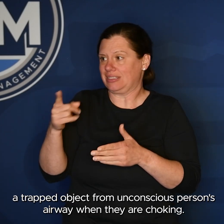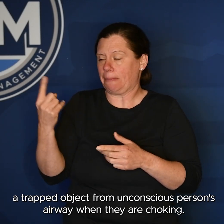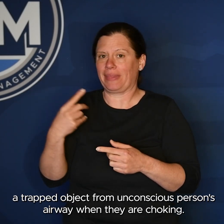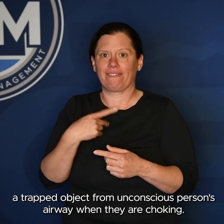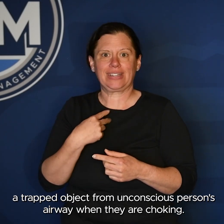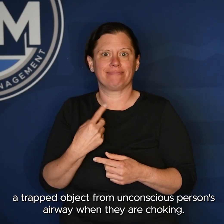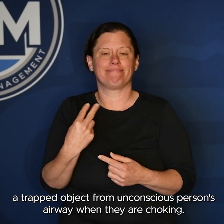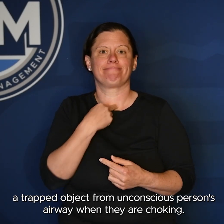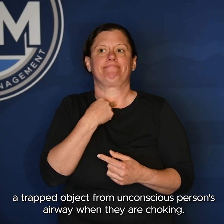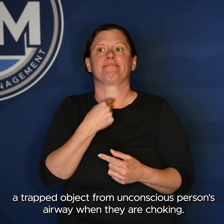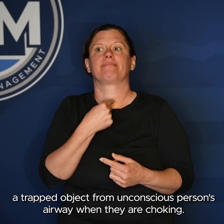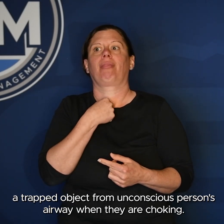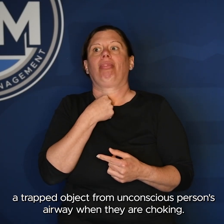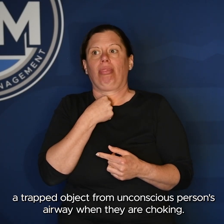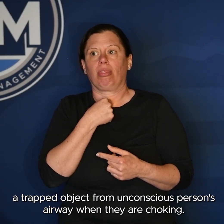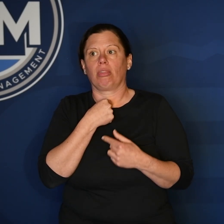person's airway when they are choking.